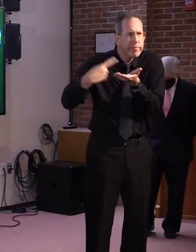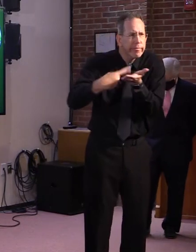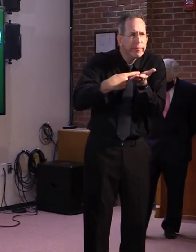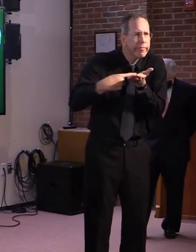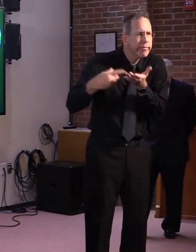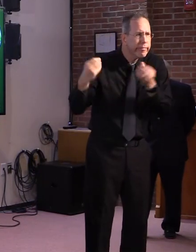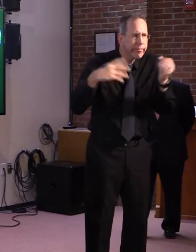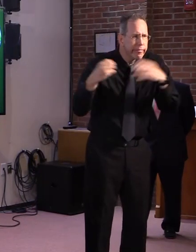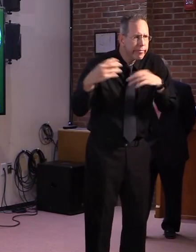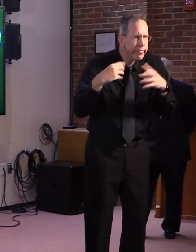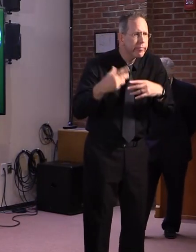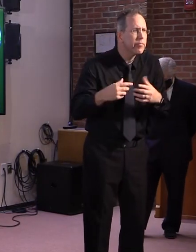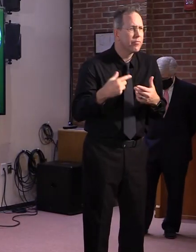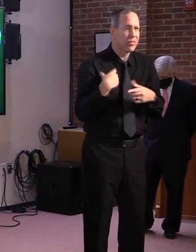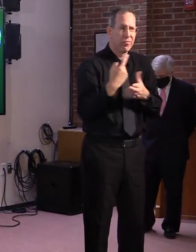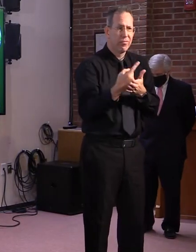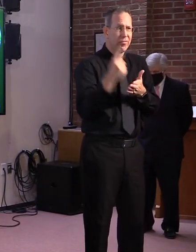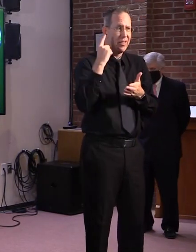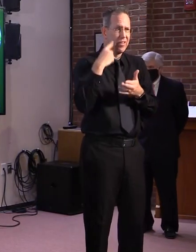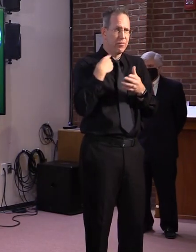past budget and so forth, but